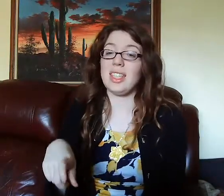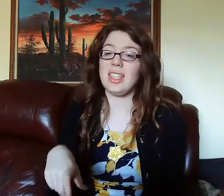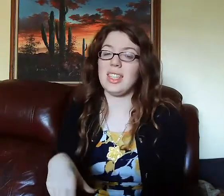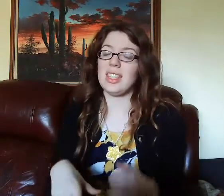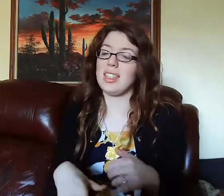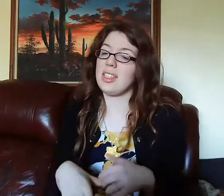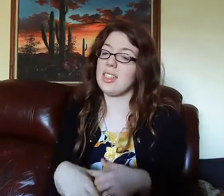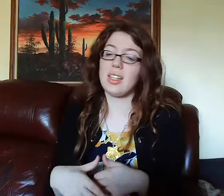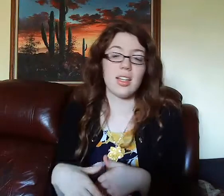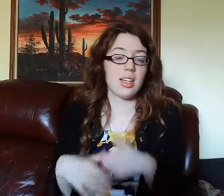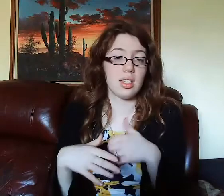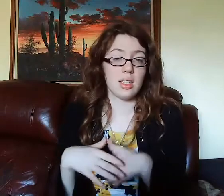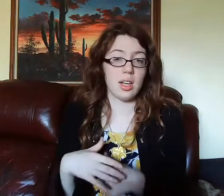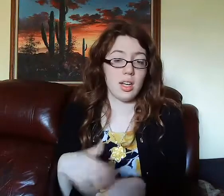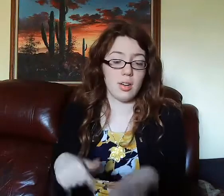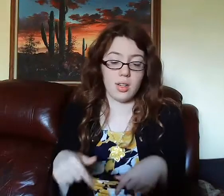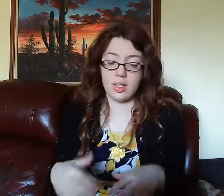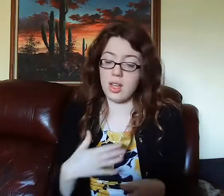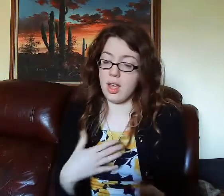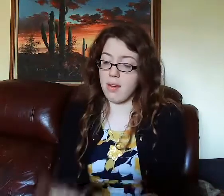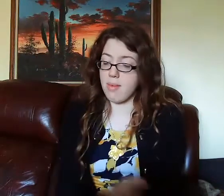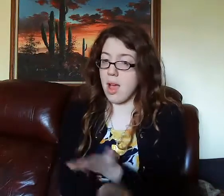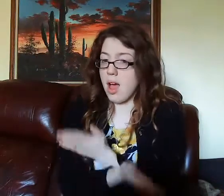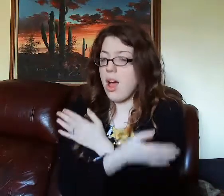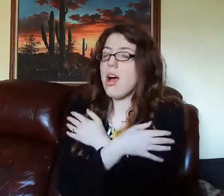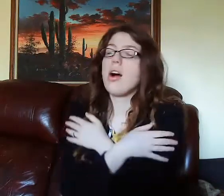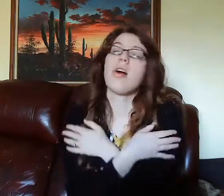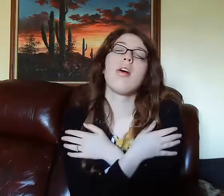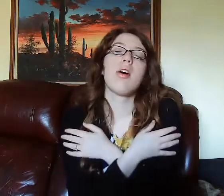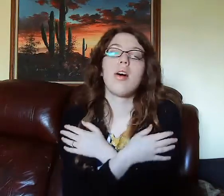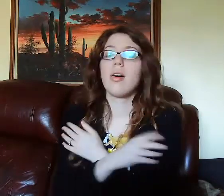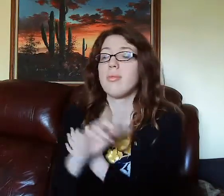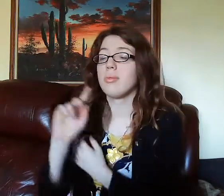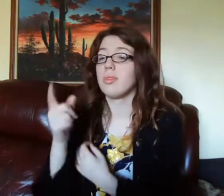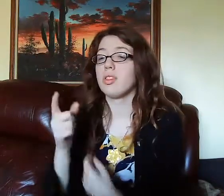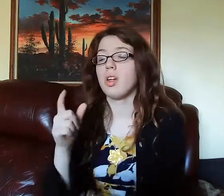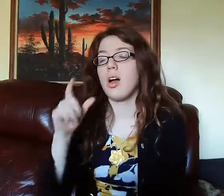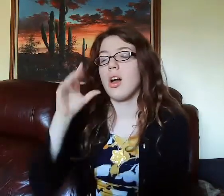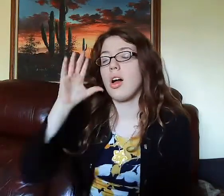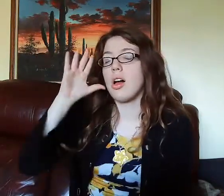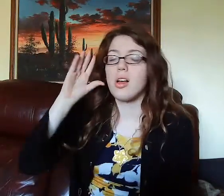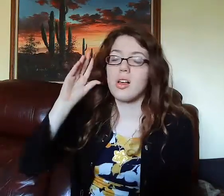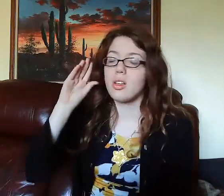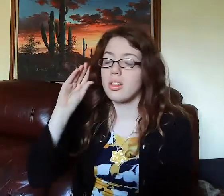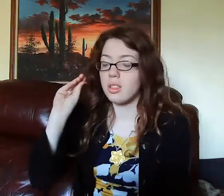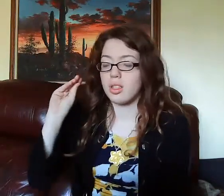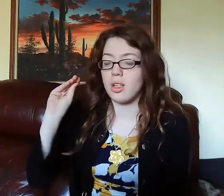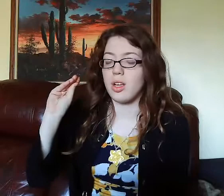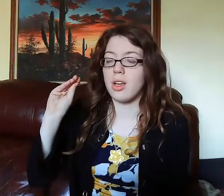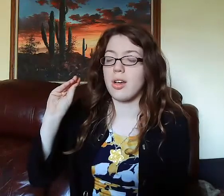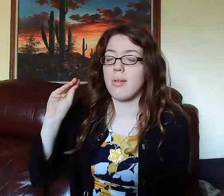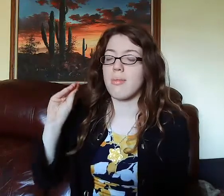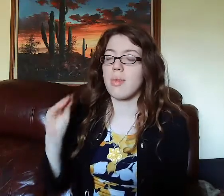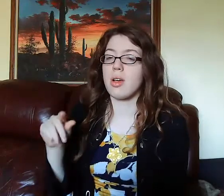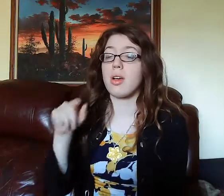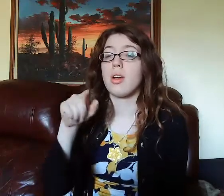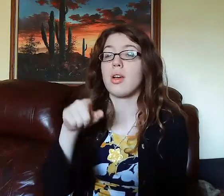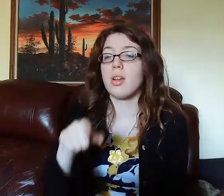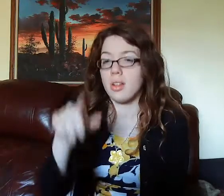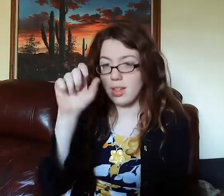Is here inside my arms, just breathe And